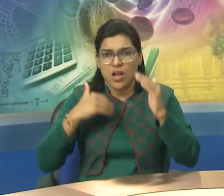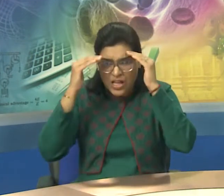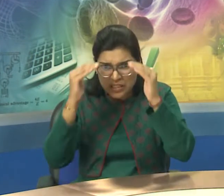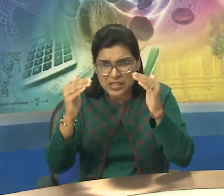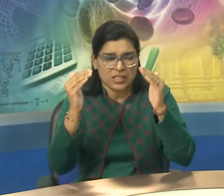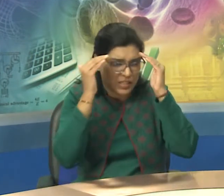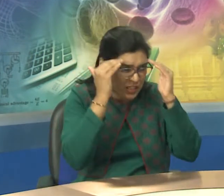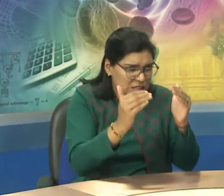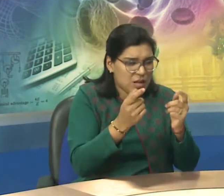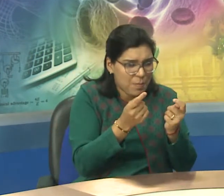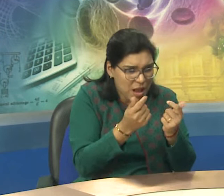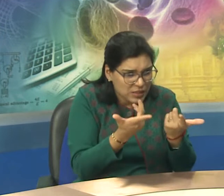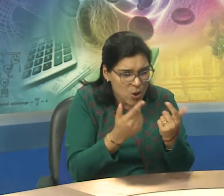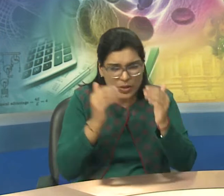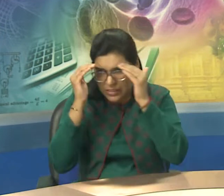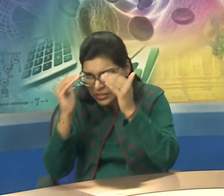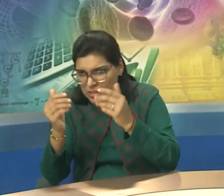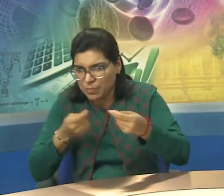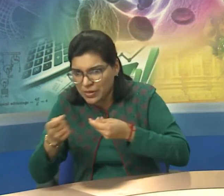company's core business.